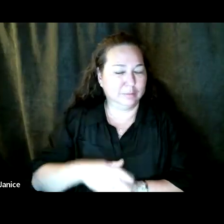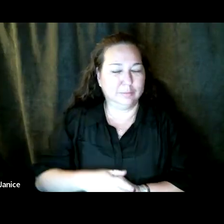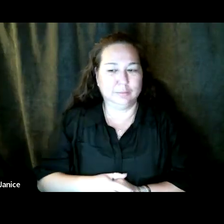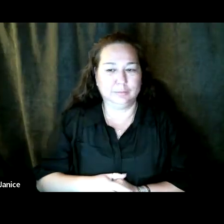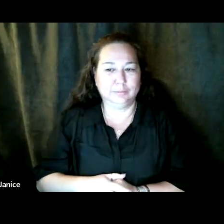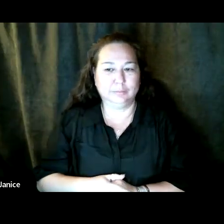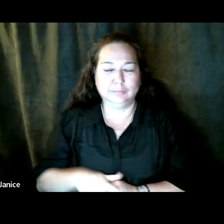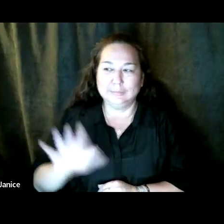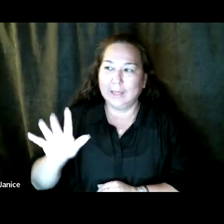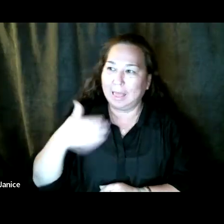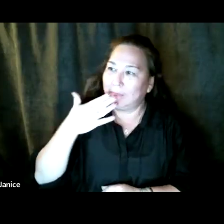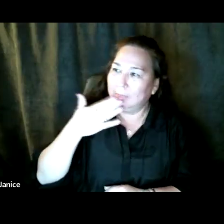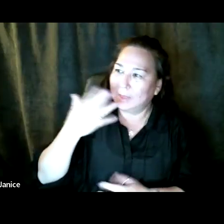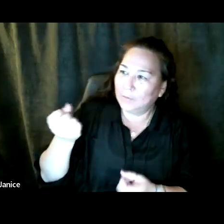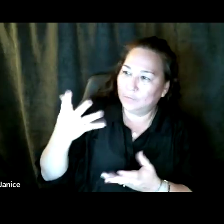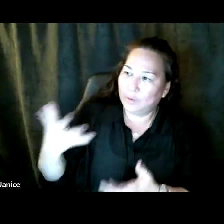Nayan.